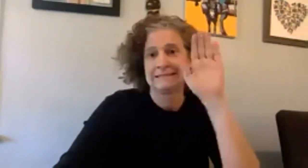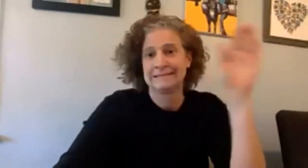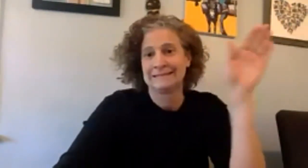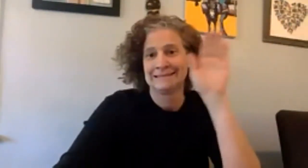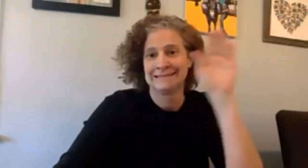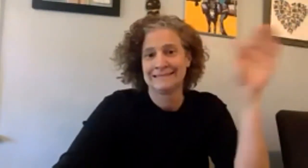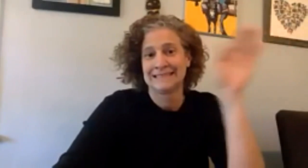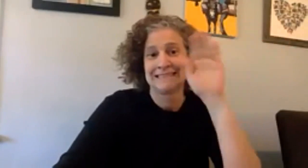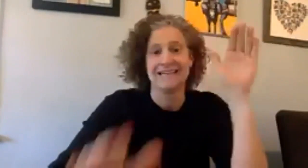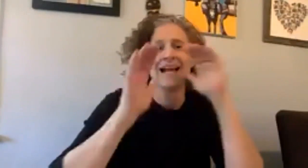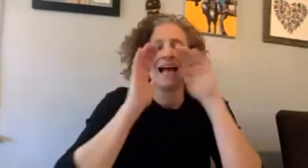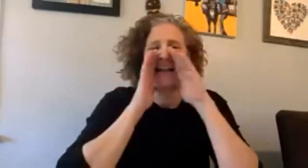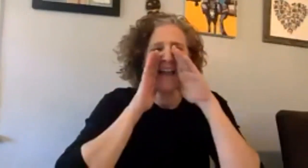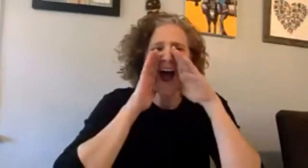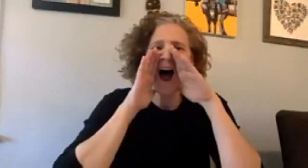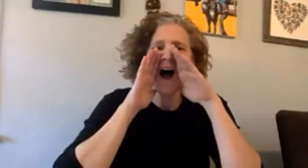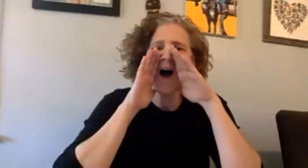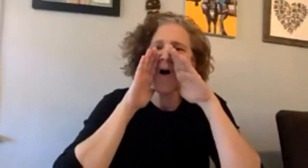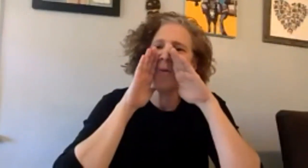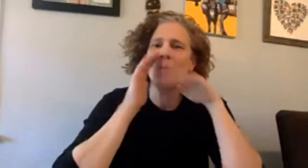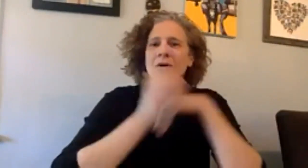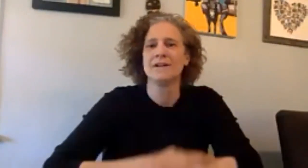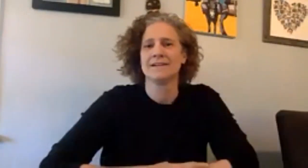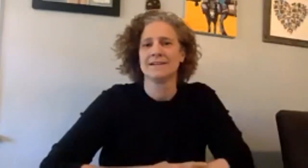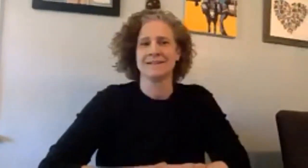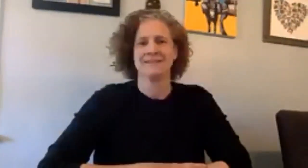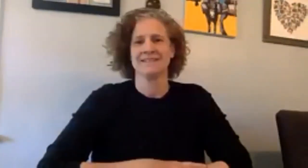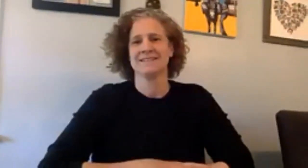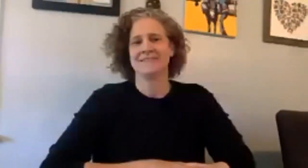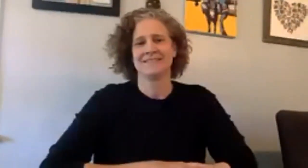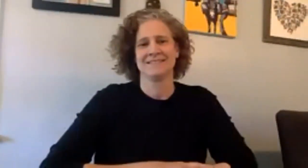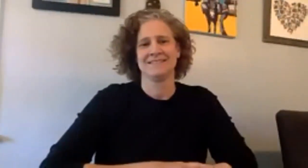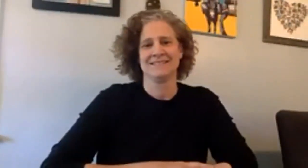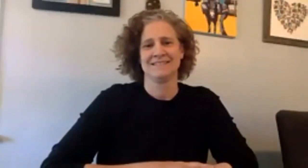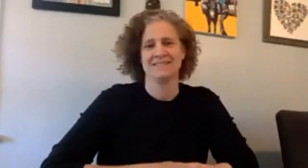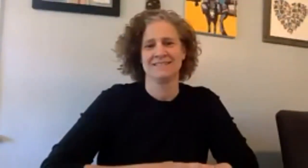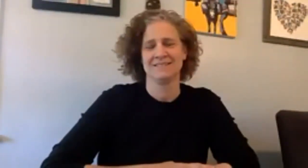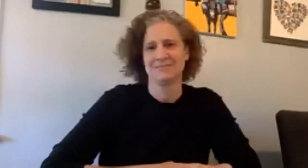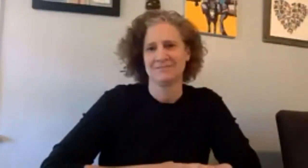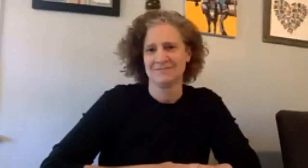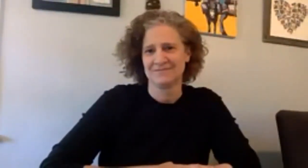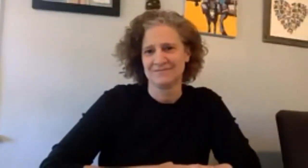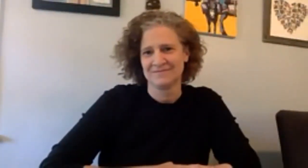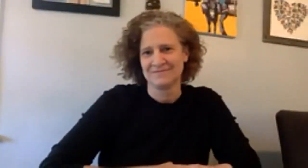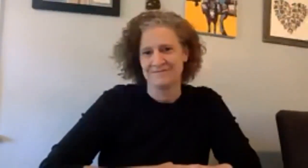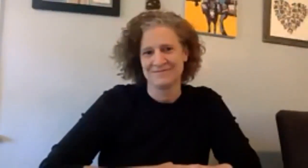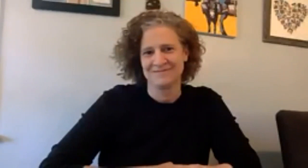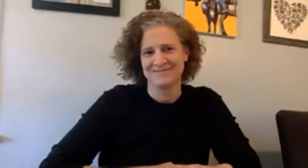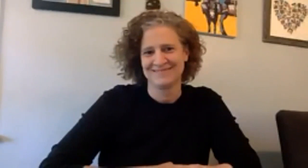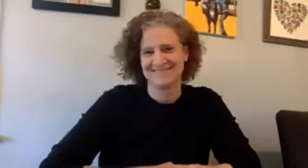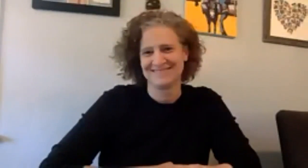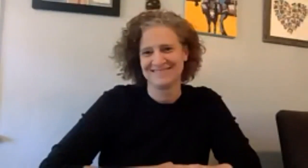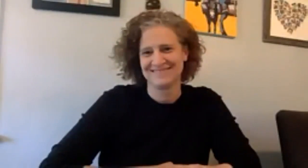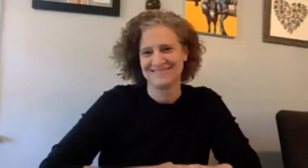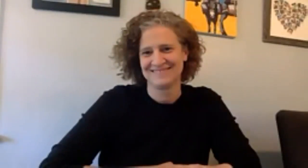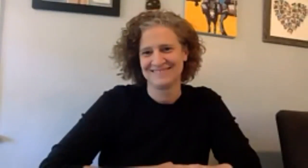I see her on the screen. Okay, I see her now. Right, but I see her on the screen when I'm in gallery view. I can see her over in the corner.